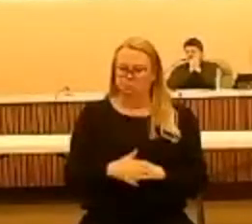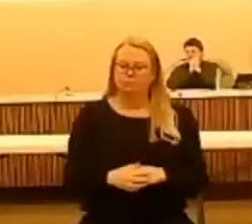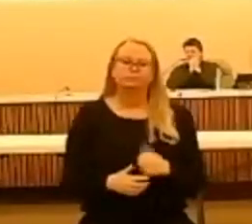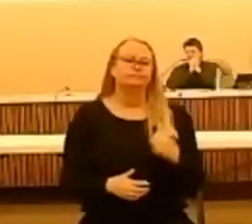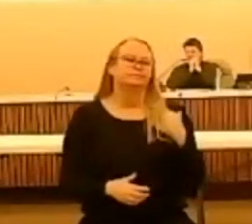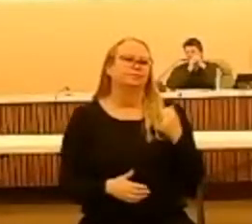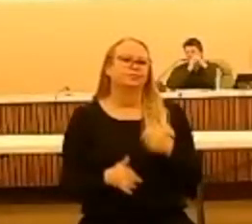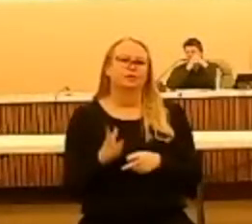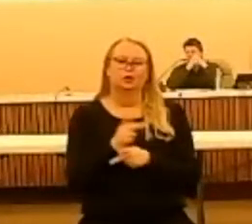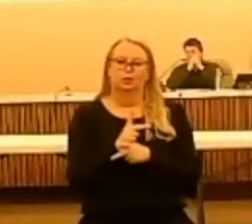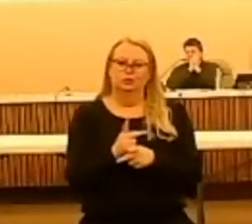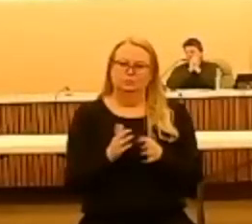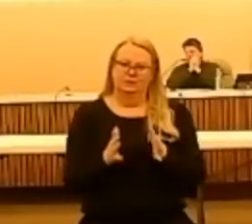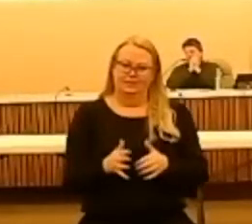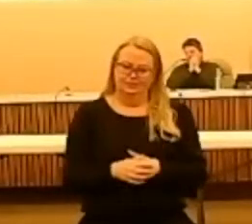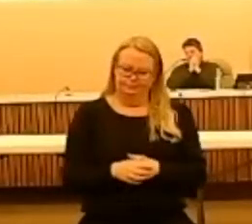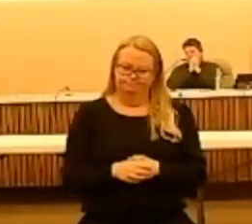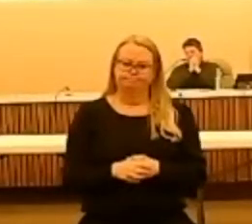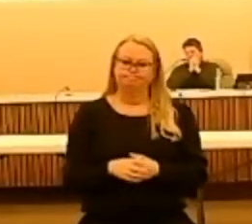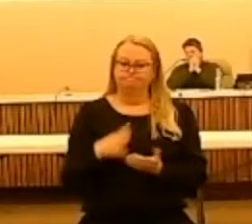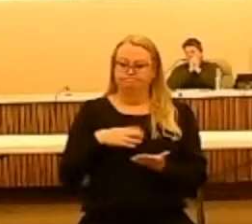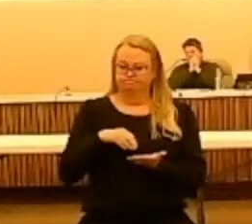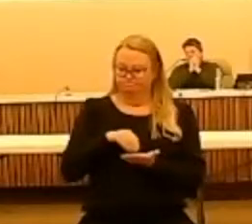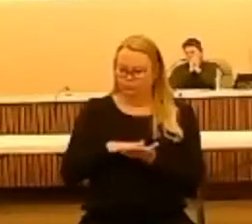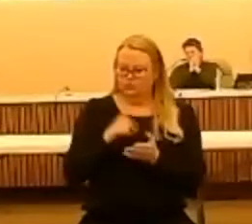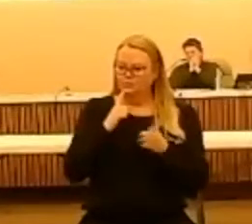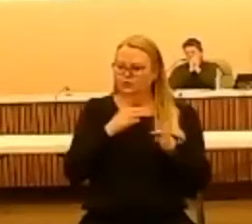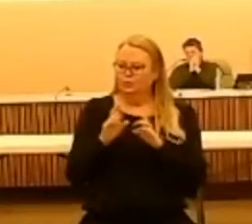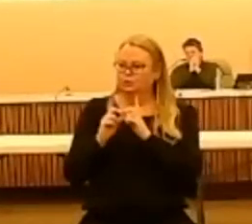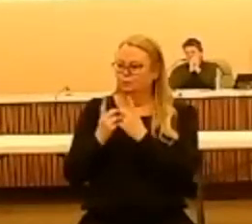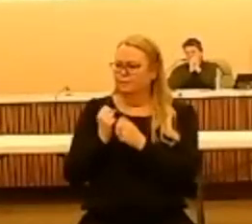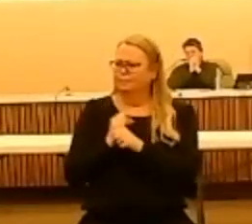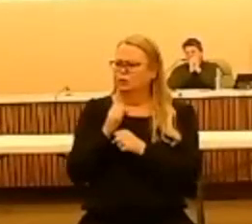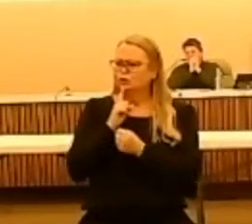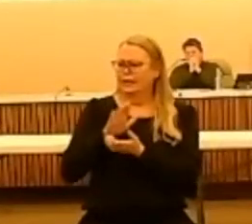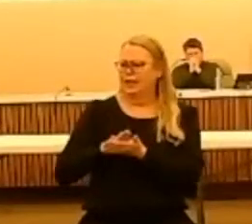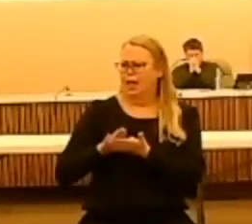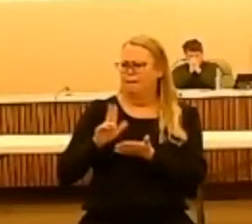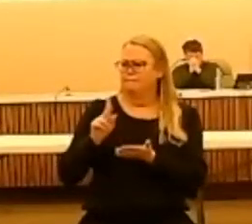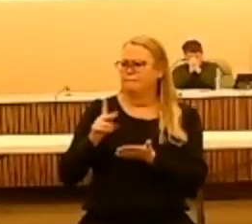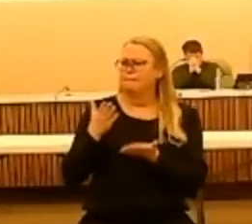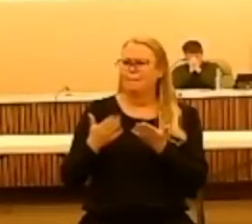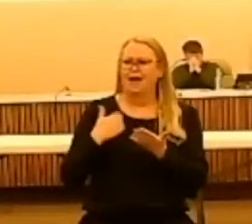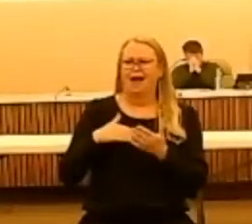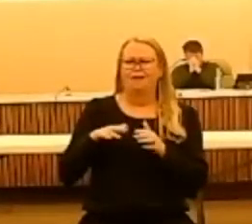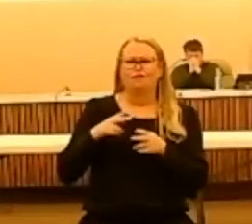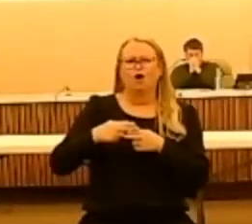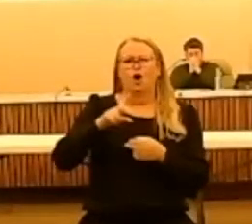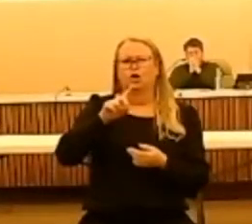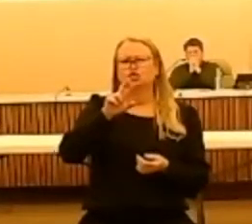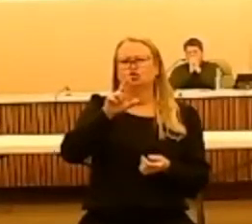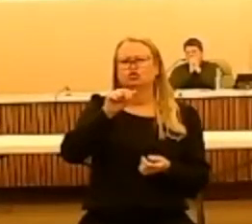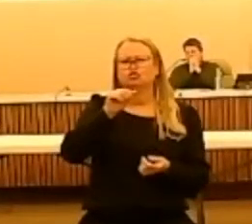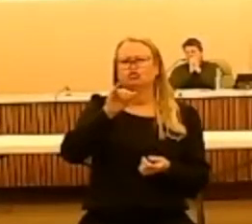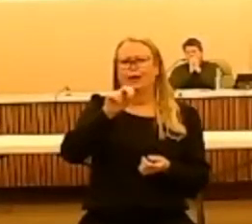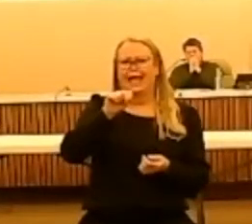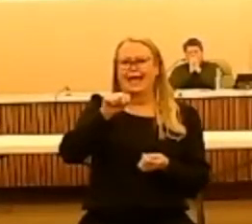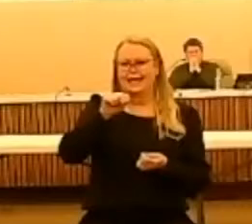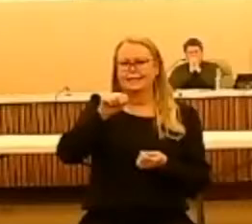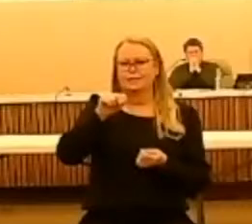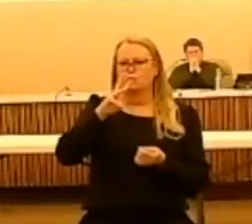things, note for the planning board, we may want to look to see whether we should have a drainage easement on that creek if we don't